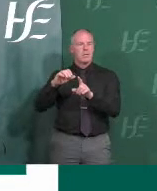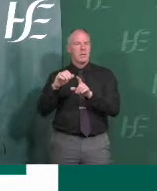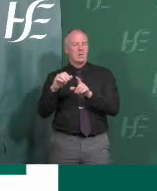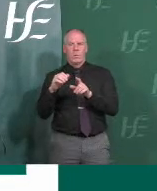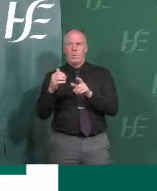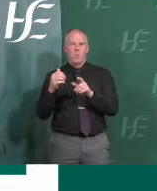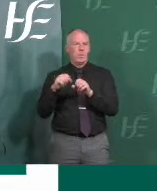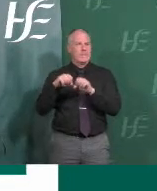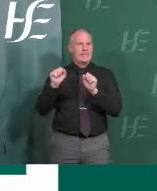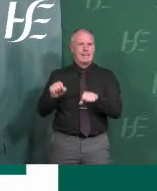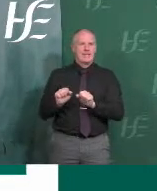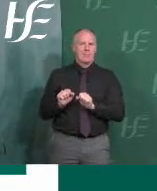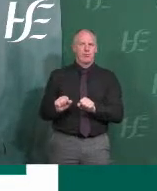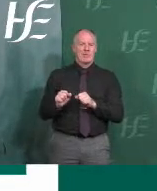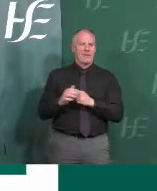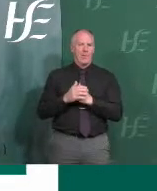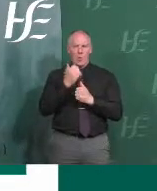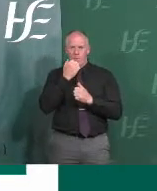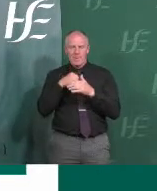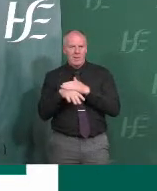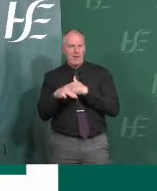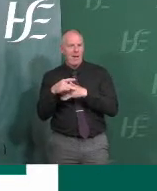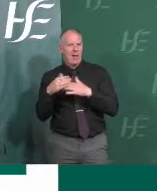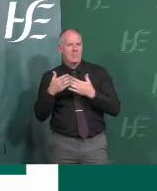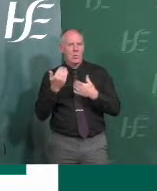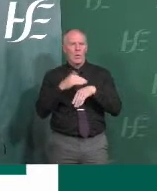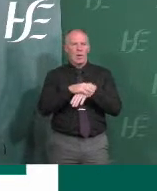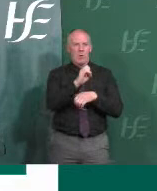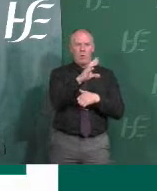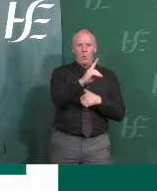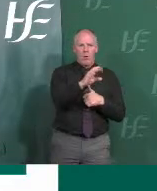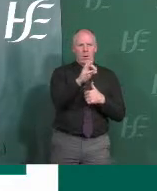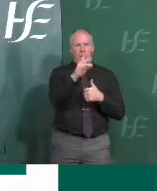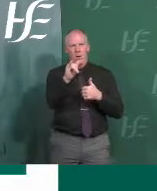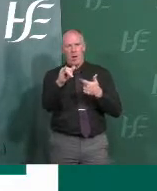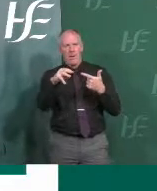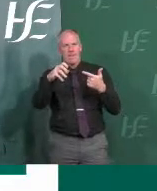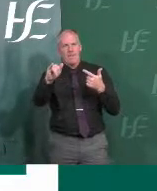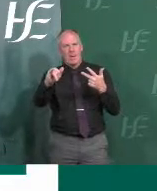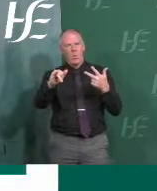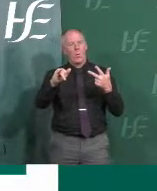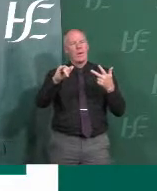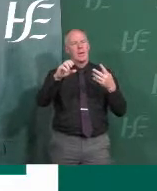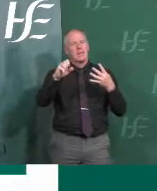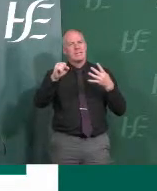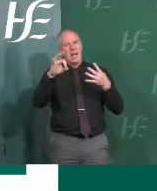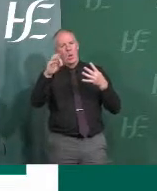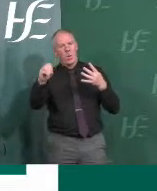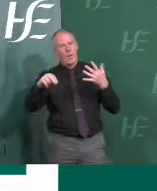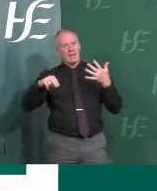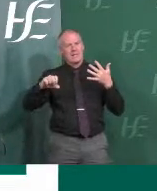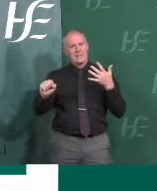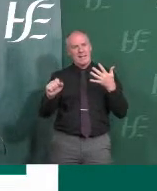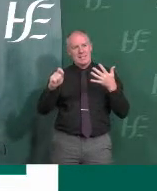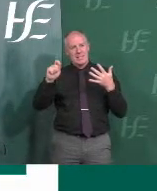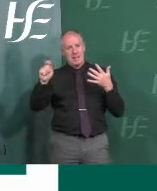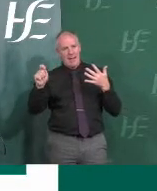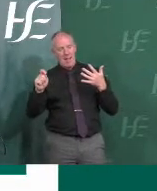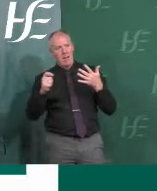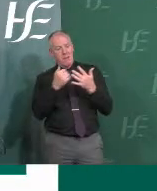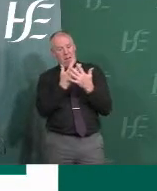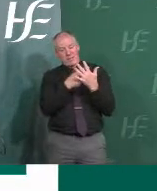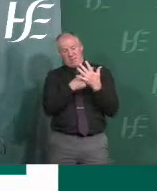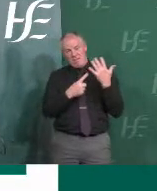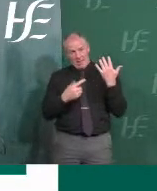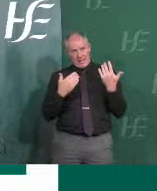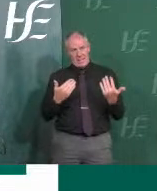pressure, even in the last week, Cork, Galway, Mayo, Sligo, Naas and Tala. In fact, today, a lot of those sites